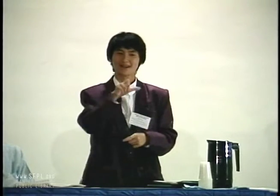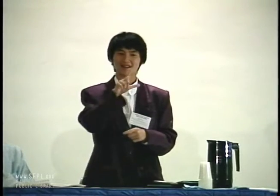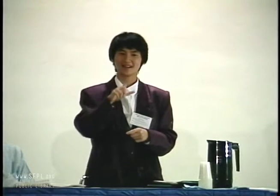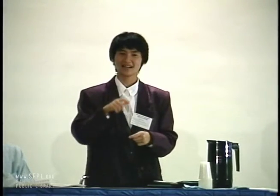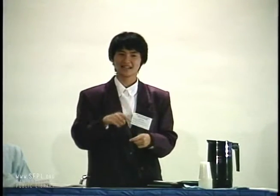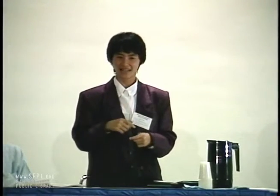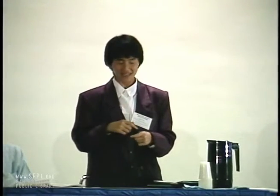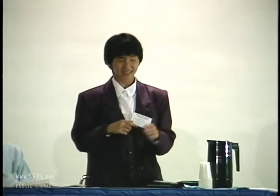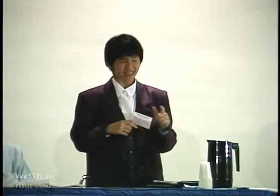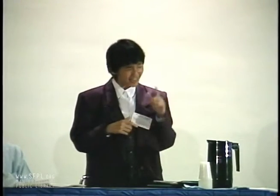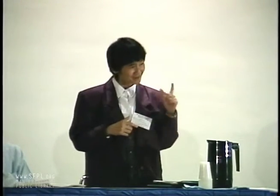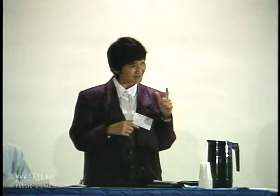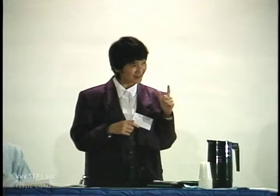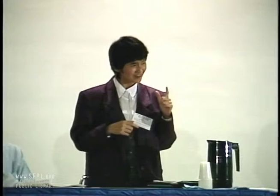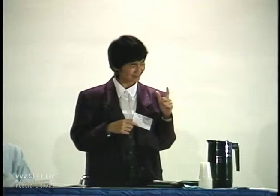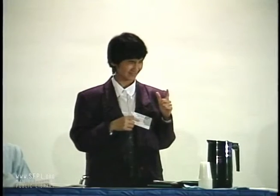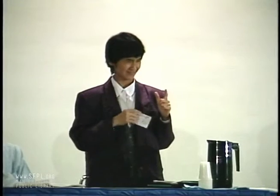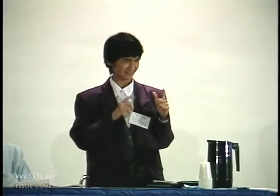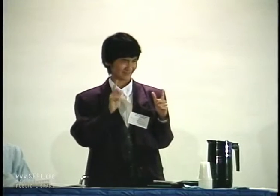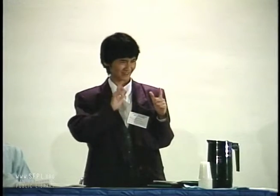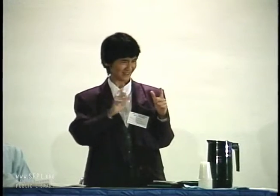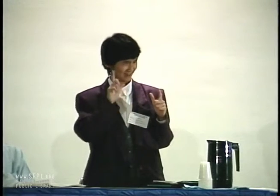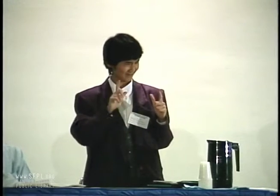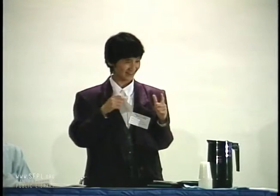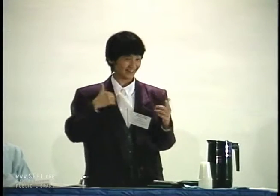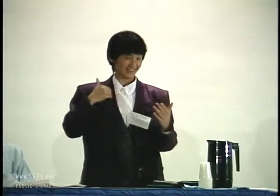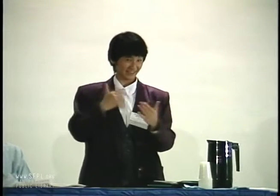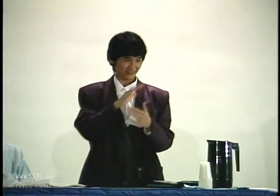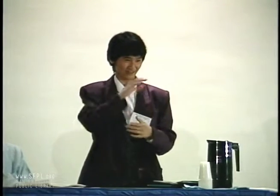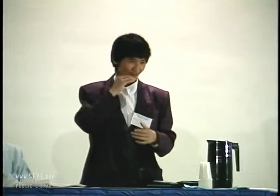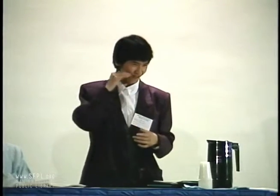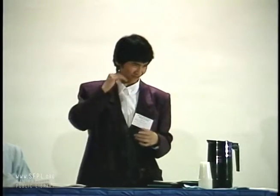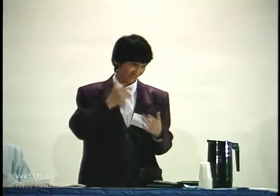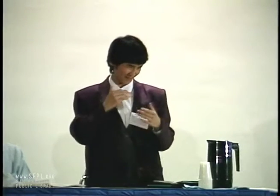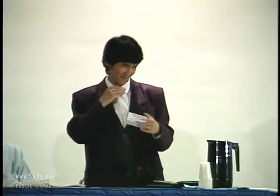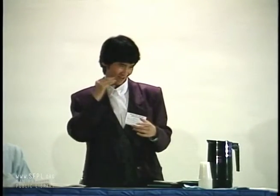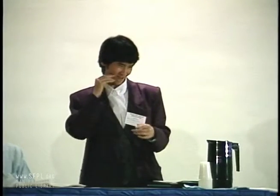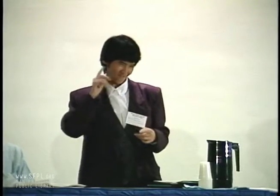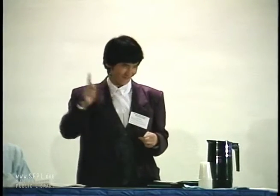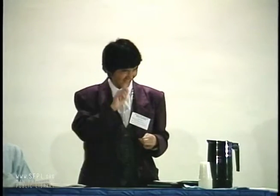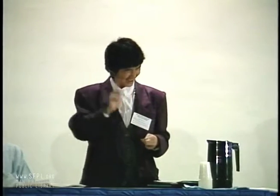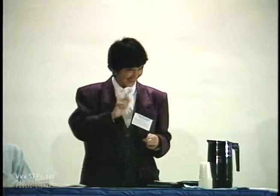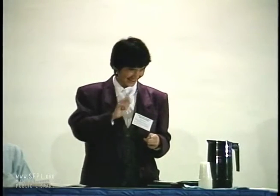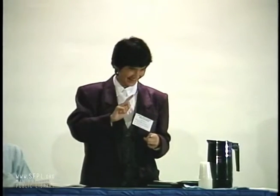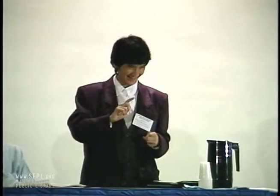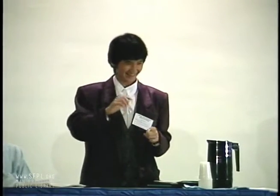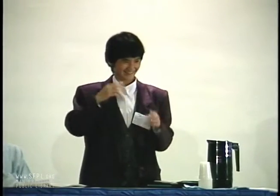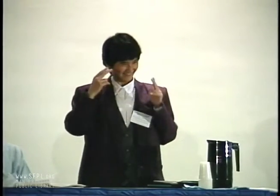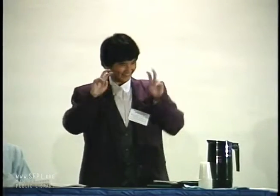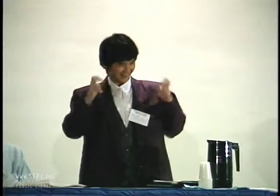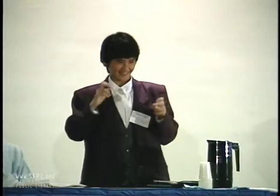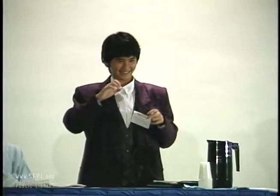So she told me to go to the library, and I asked where the library was, and she said, well, it's near your home.